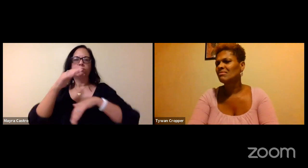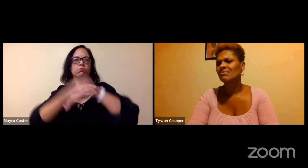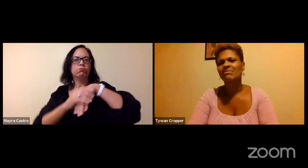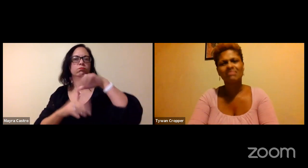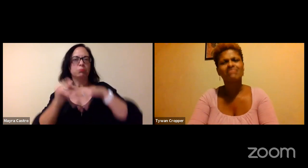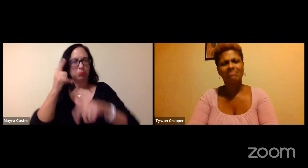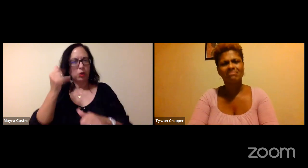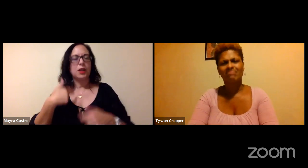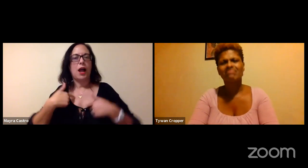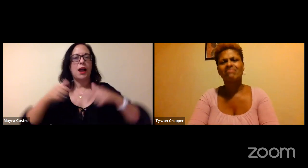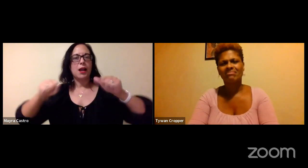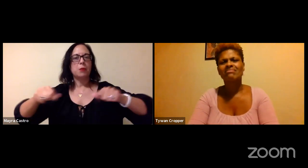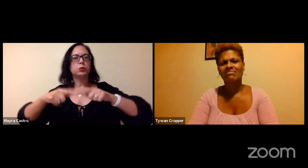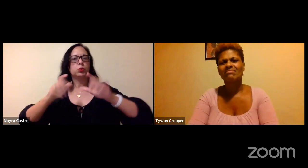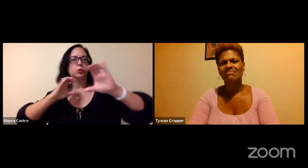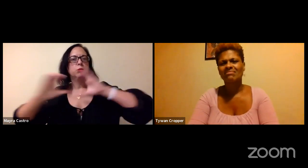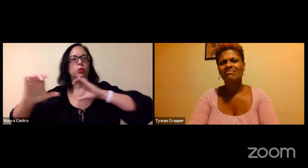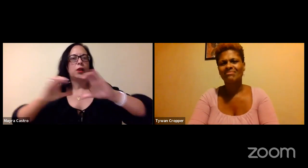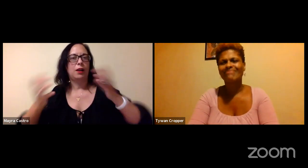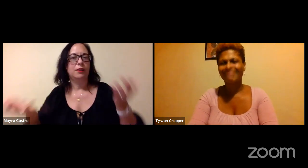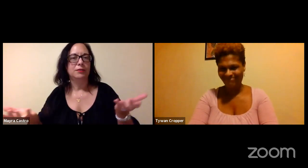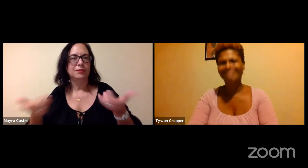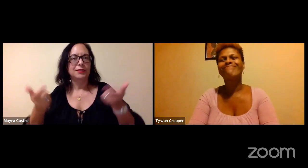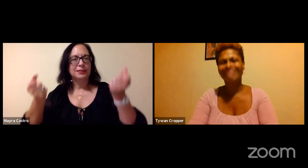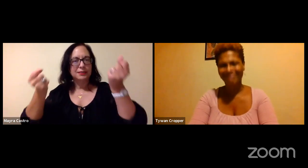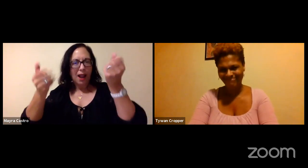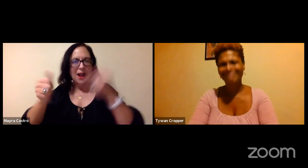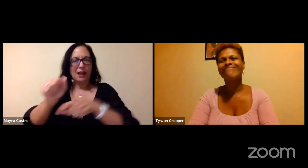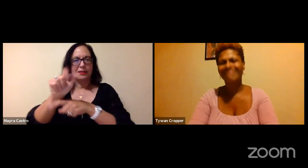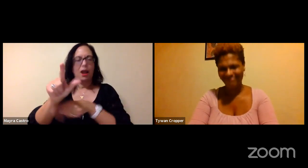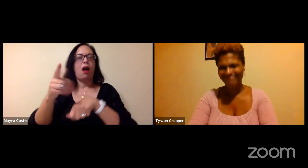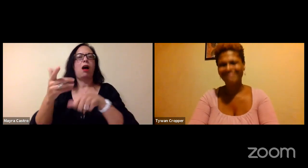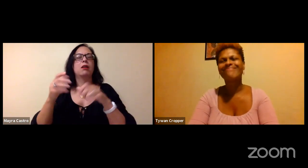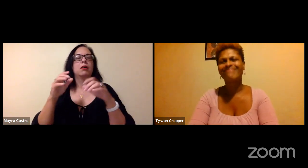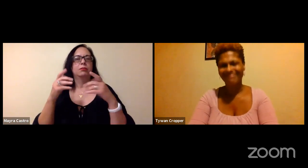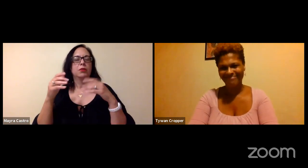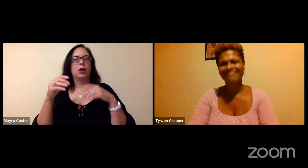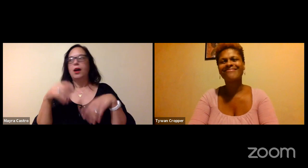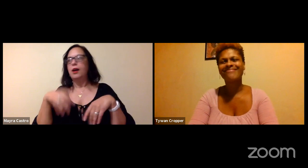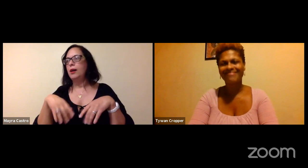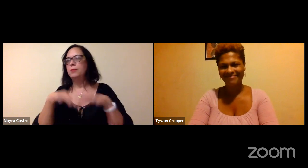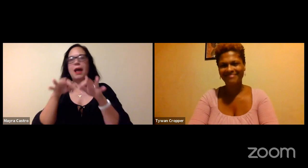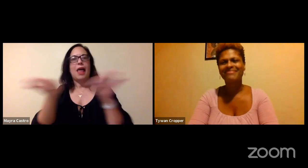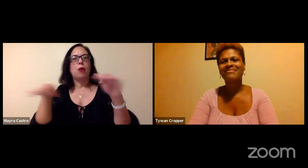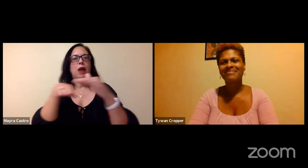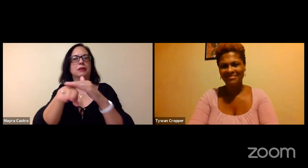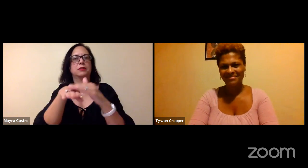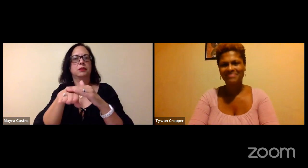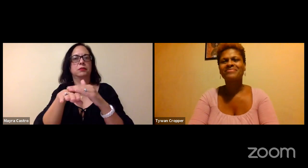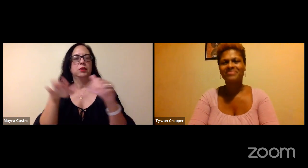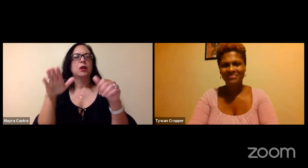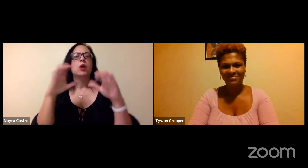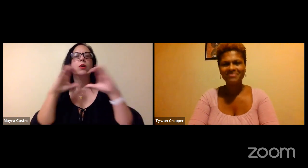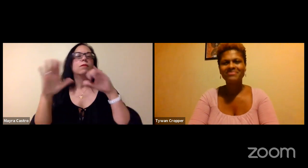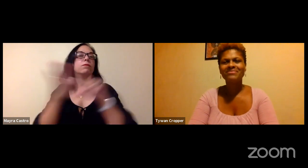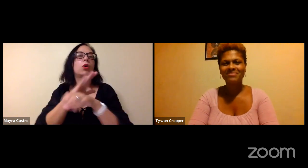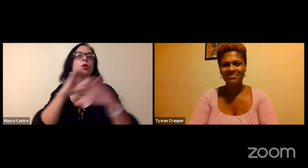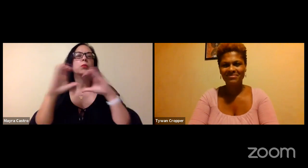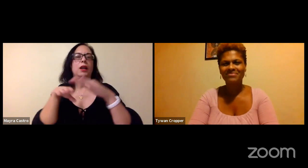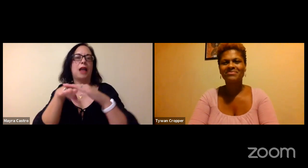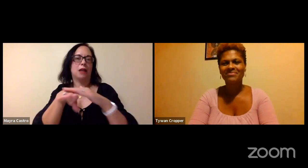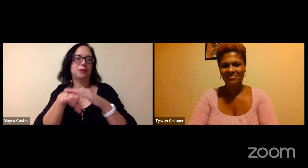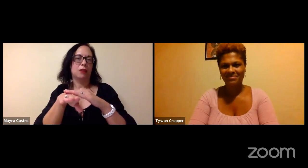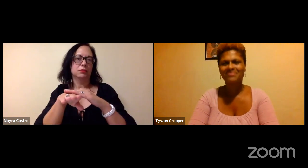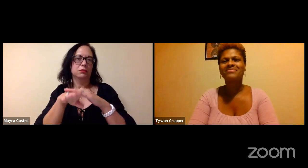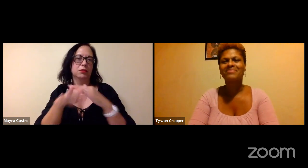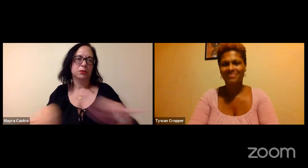Wow. But of course, I have to be working with deaf people, children, young adults,